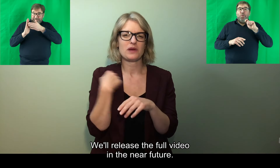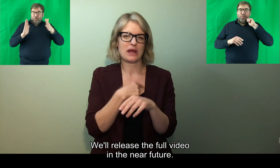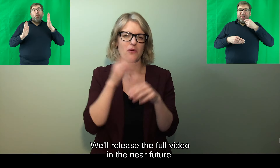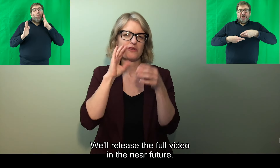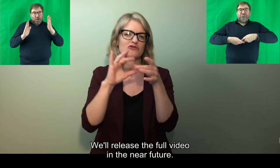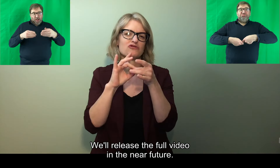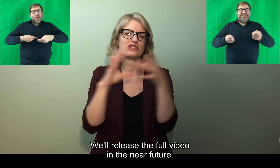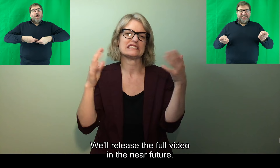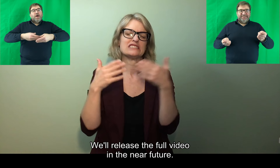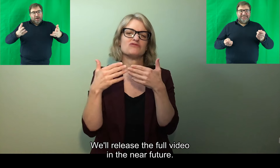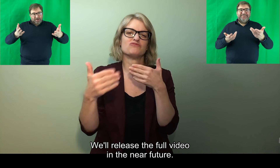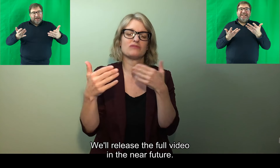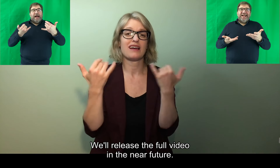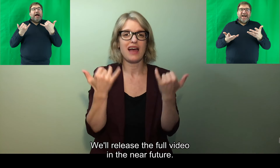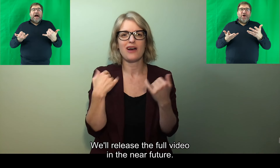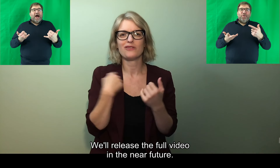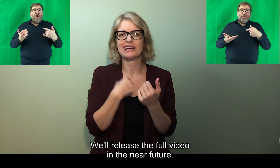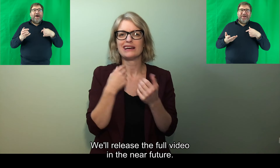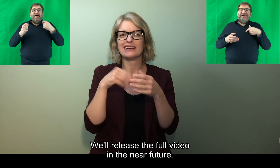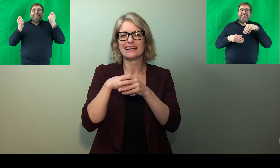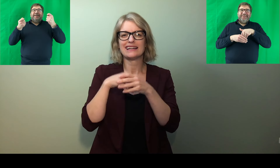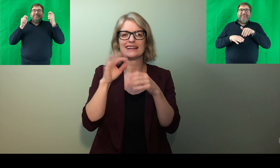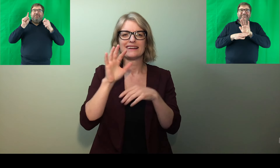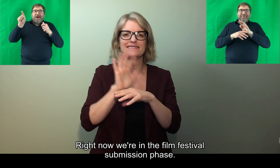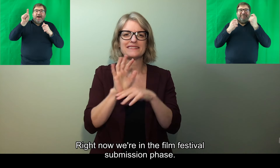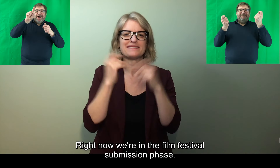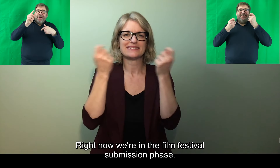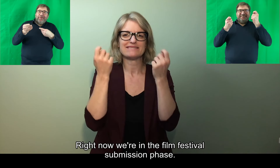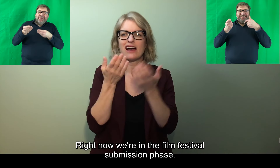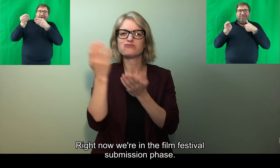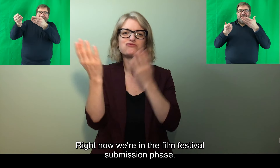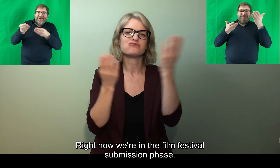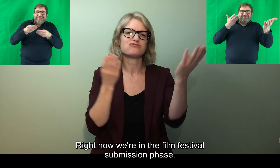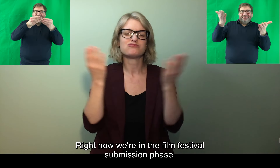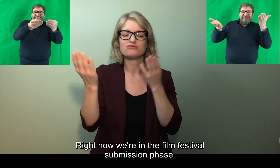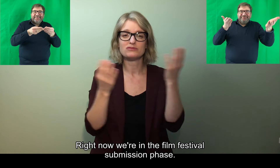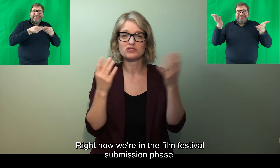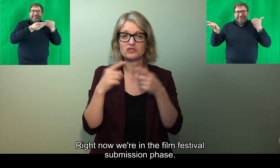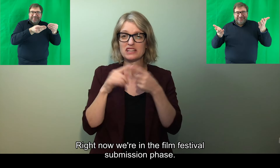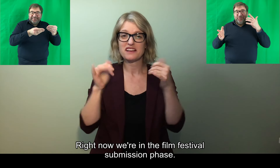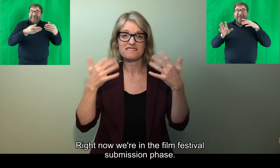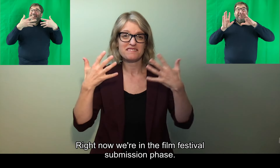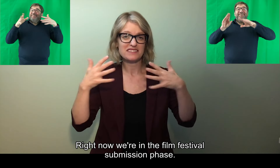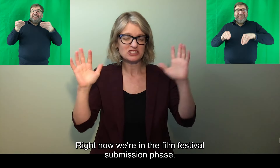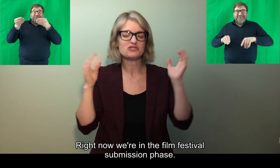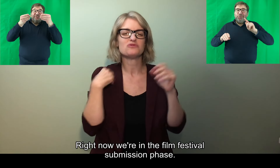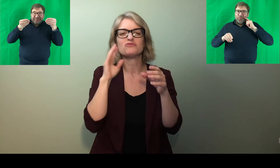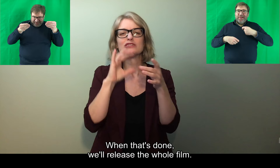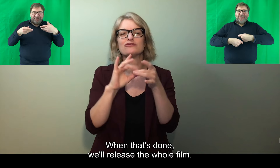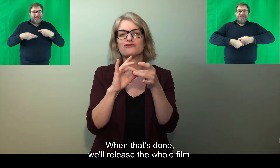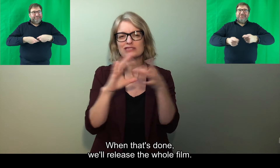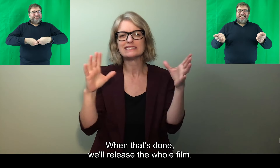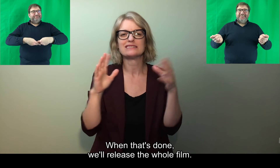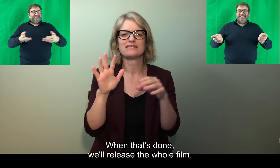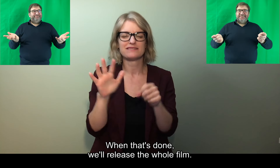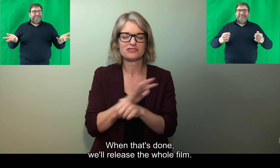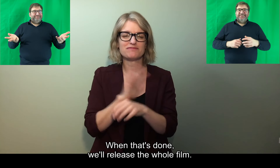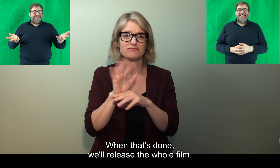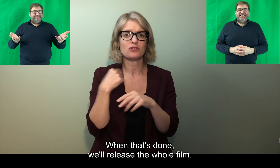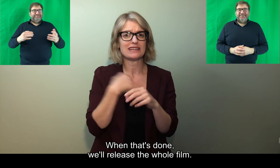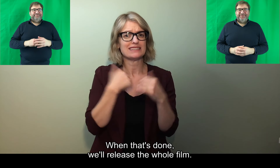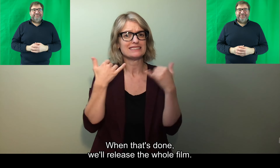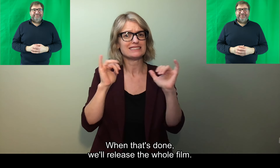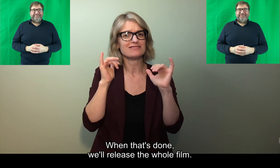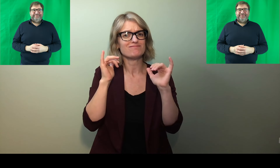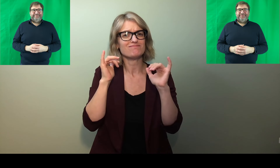We'll release the full video in the near future. Right now, we're in the film festival submission phase. When that's done, we'll release